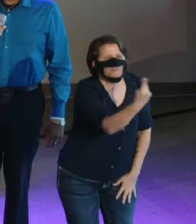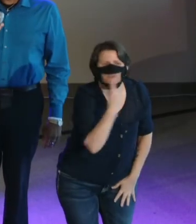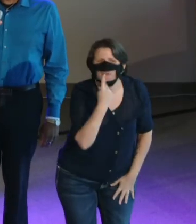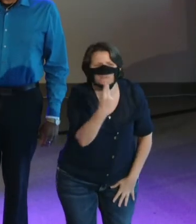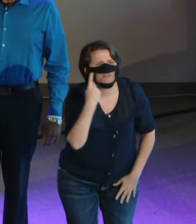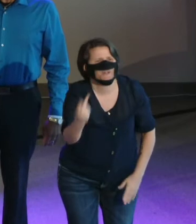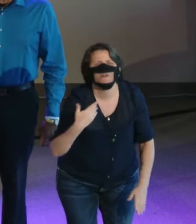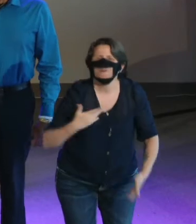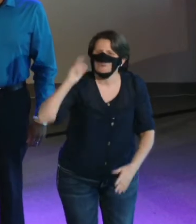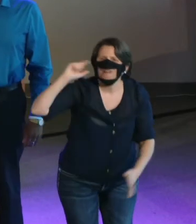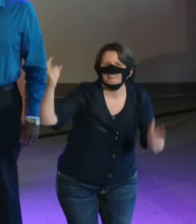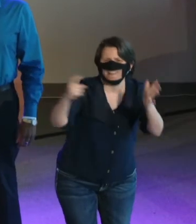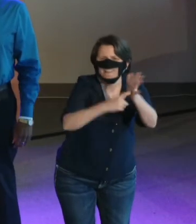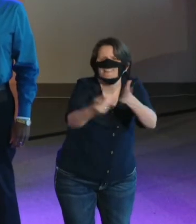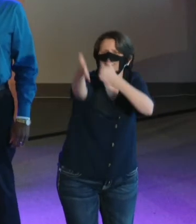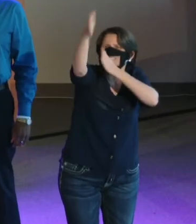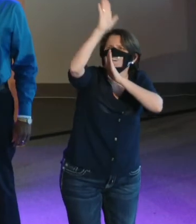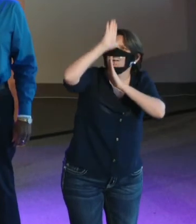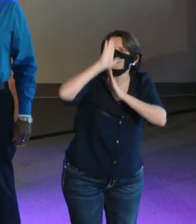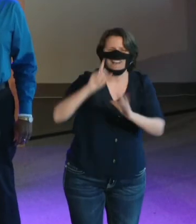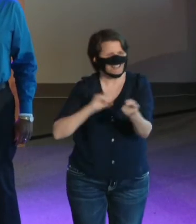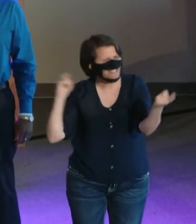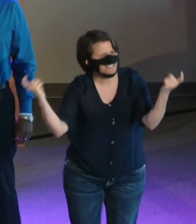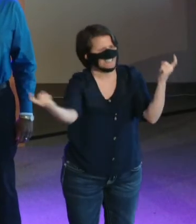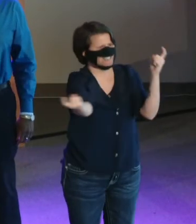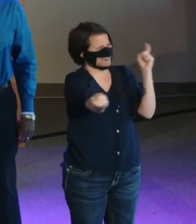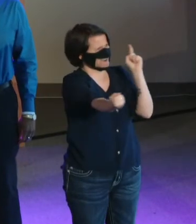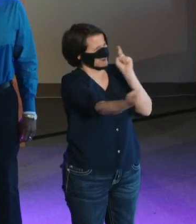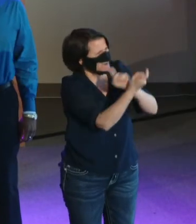and watch God change things.